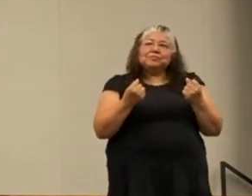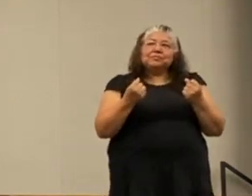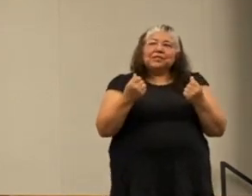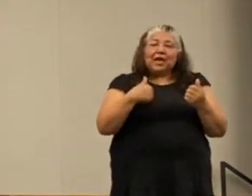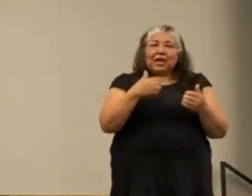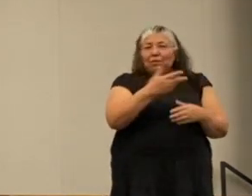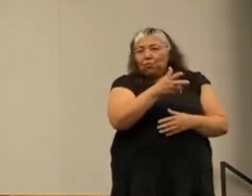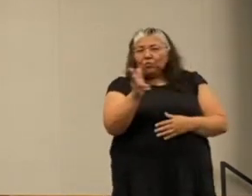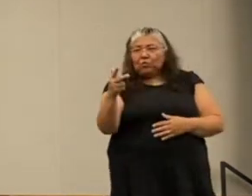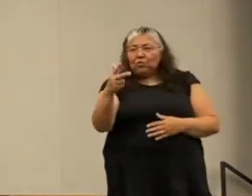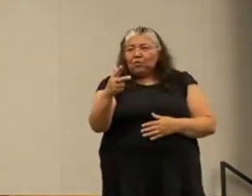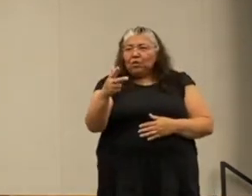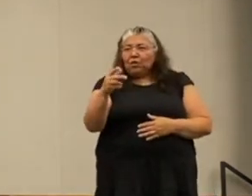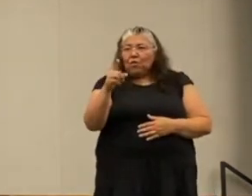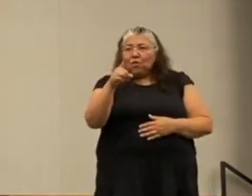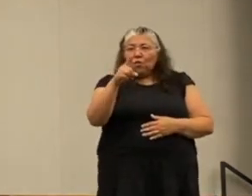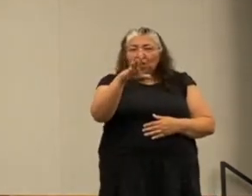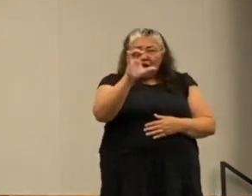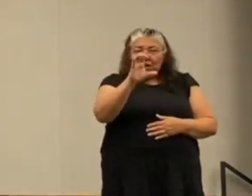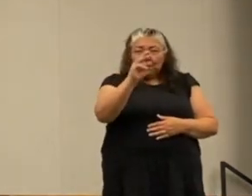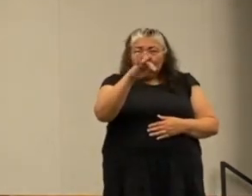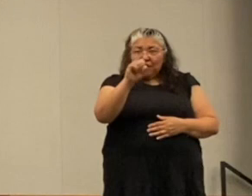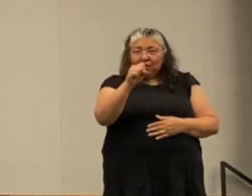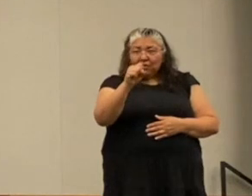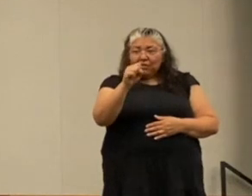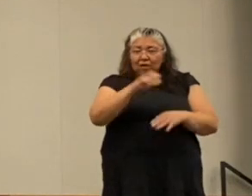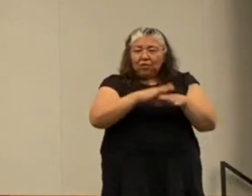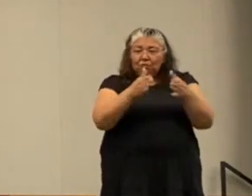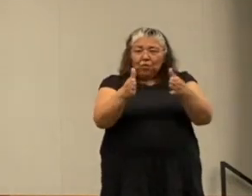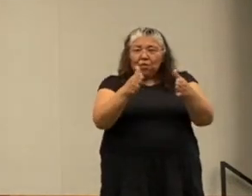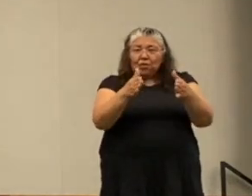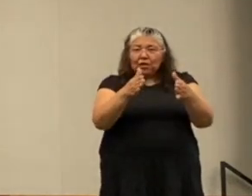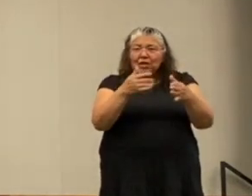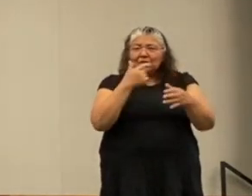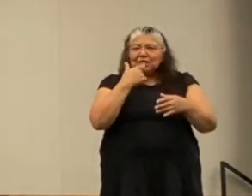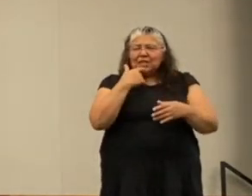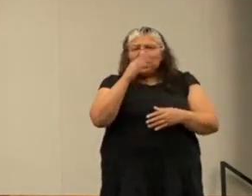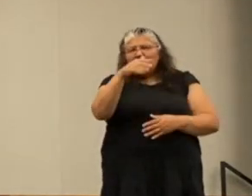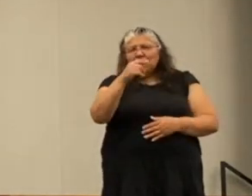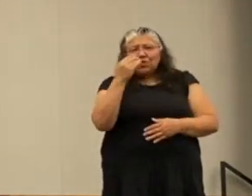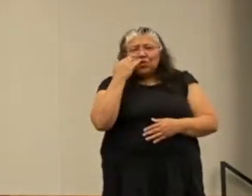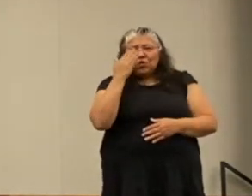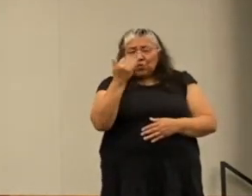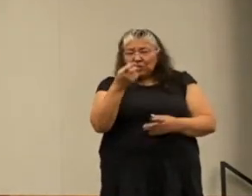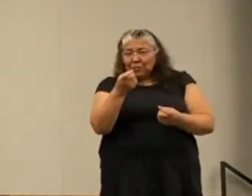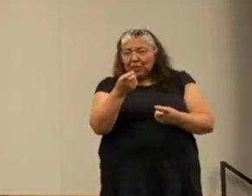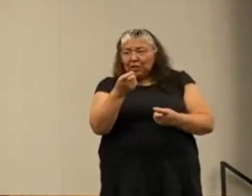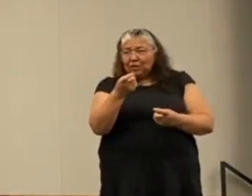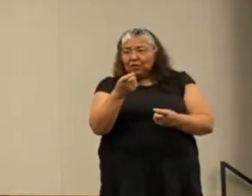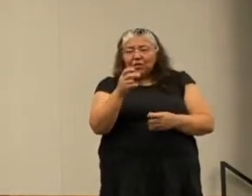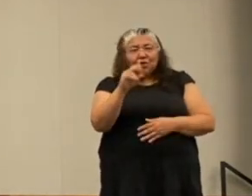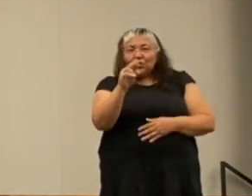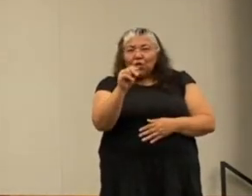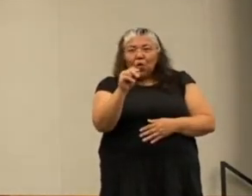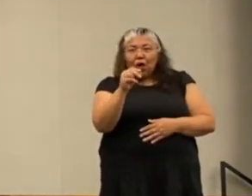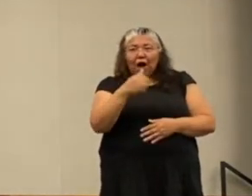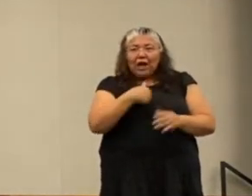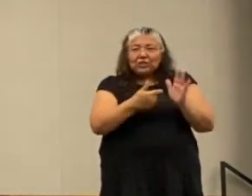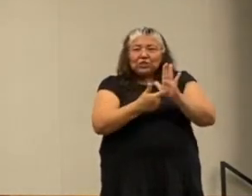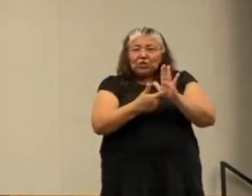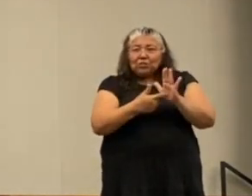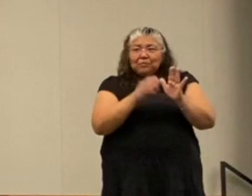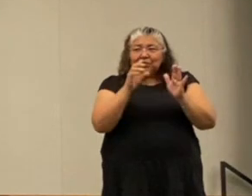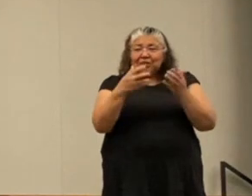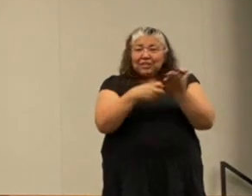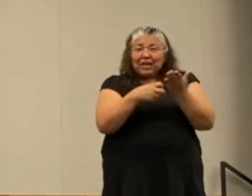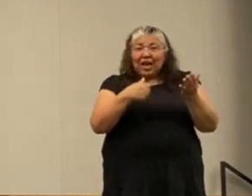pulled over again 100 miles down the road. I get pulled over again, and he says, hey, you know, you were speeding. And I was like, no way. I showed him the ticket. I